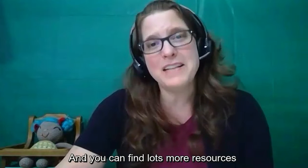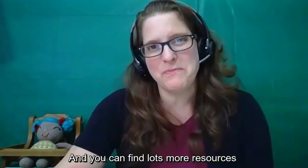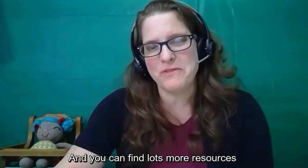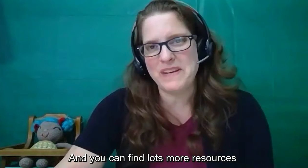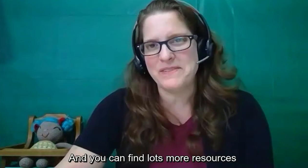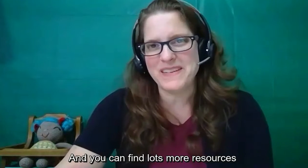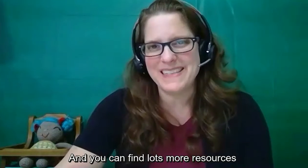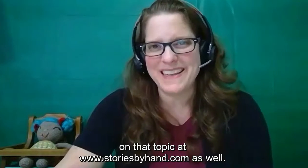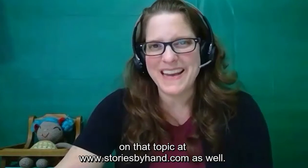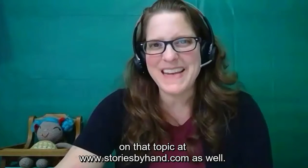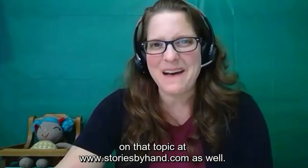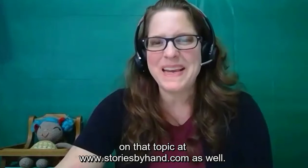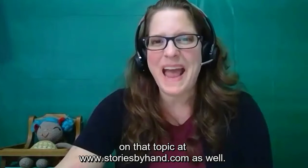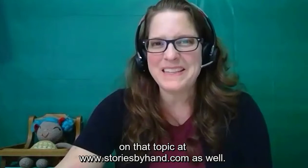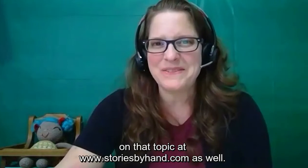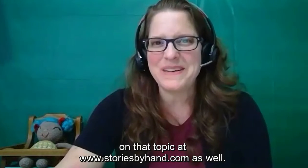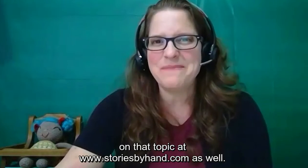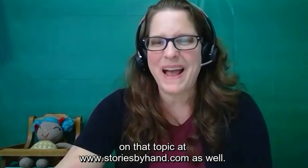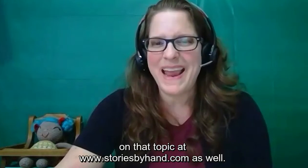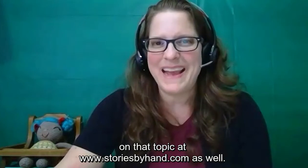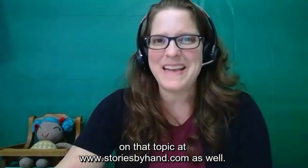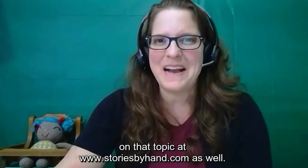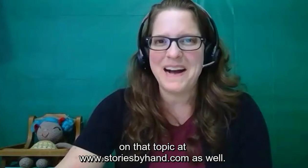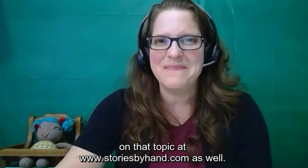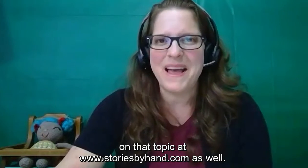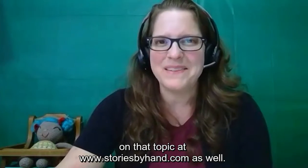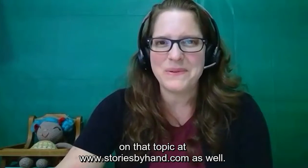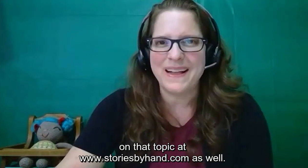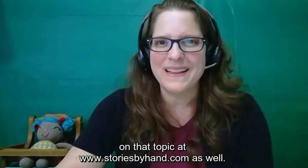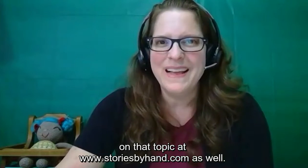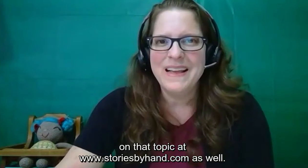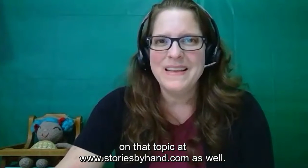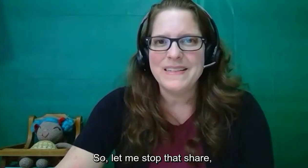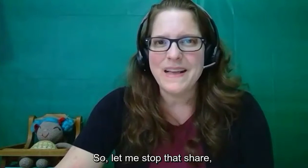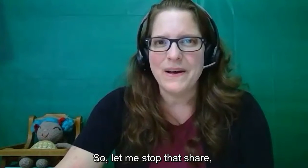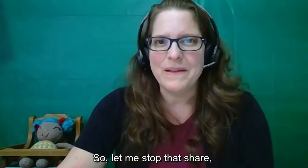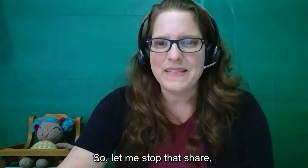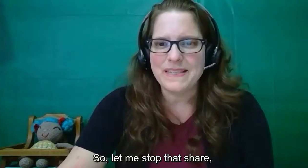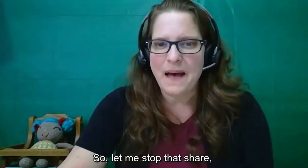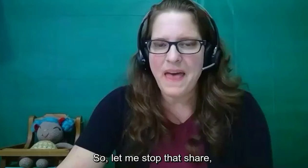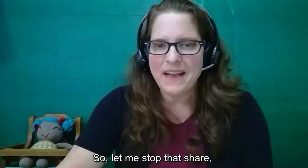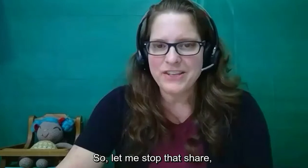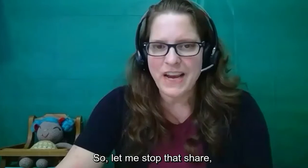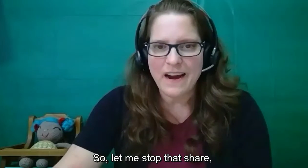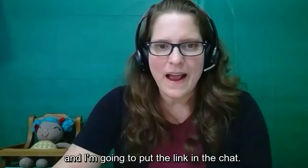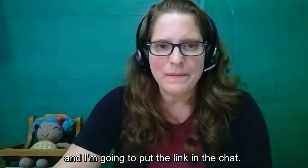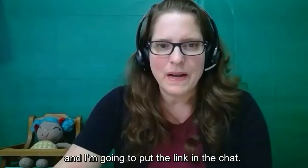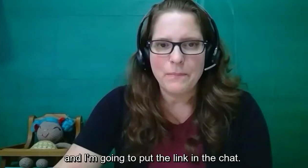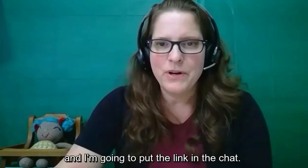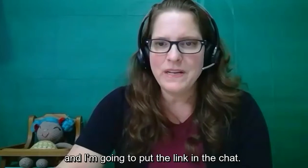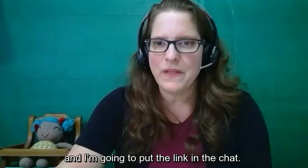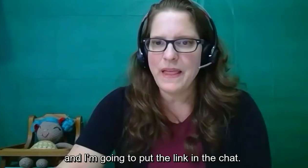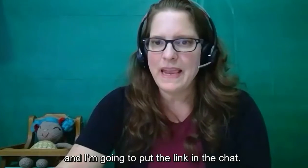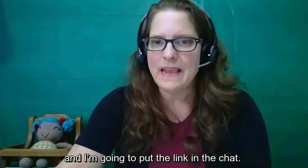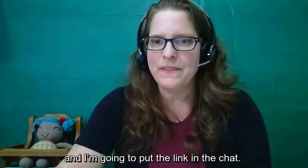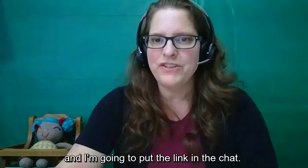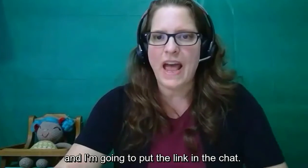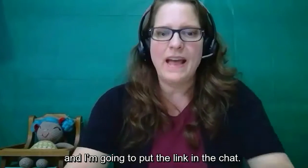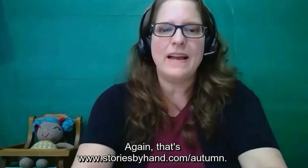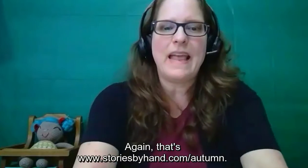more resources on that topic at storiesbyhand.com as well. So let me stop that share and I'm going to put the link in the chat. Again,